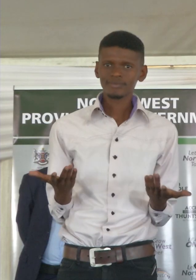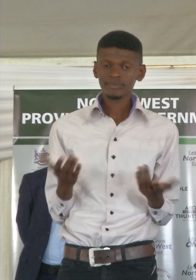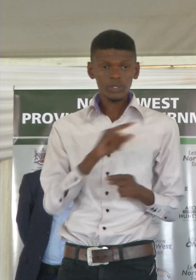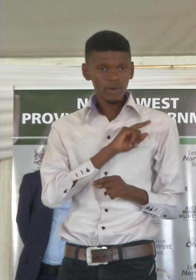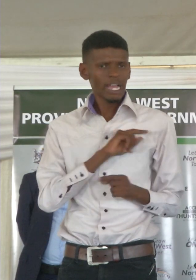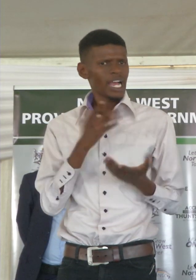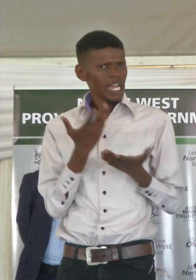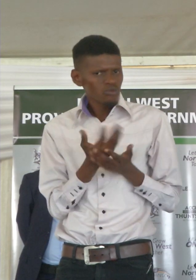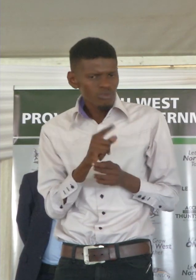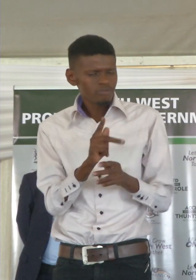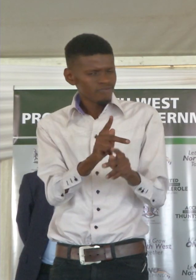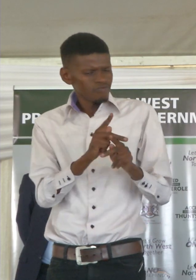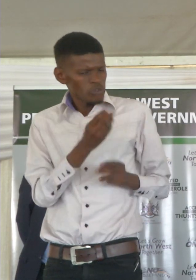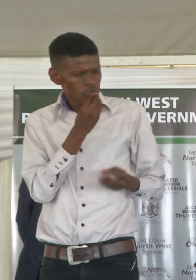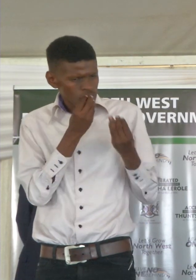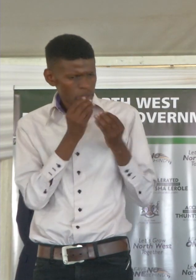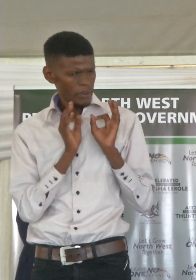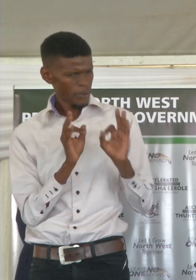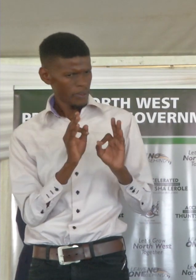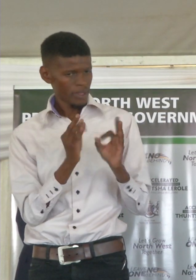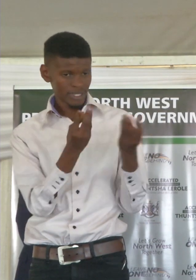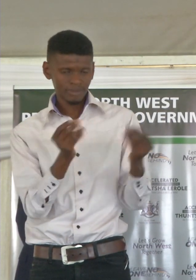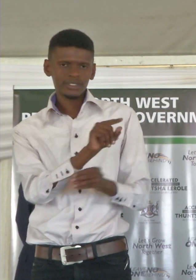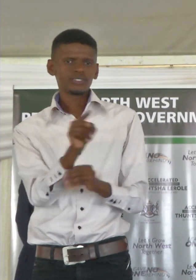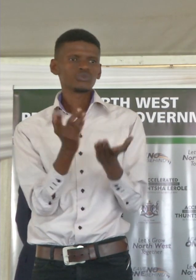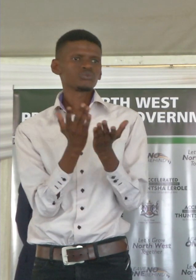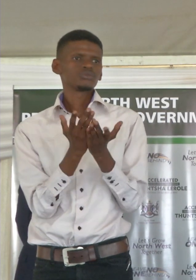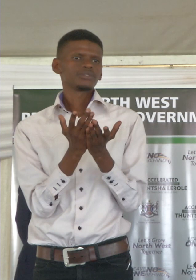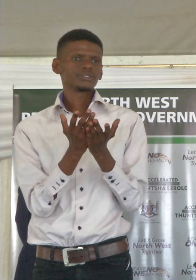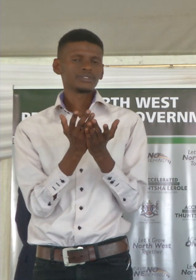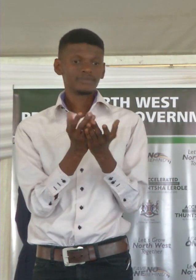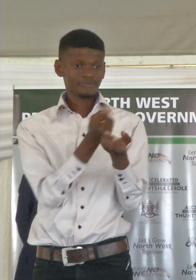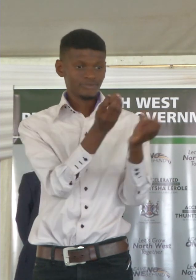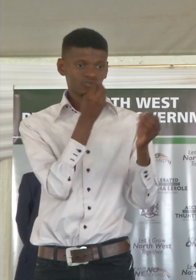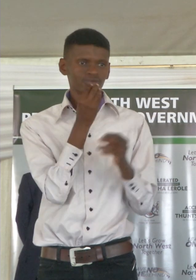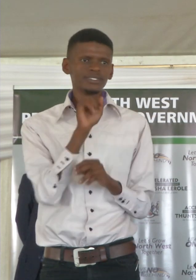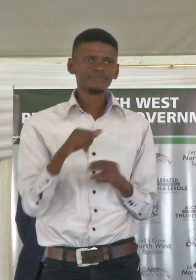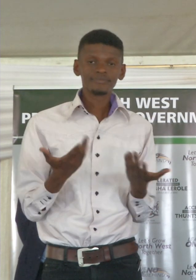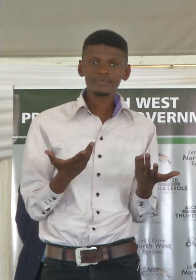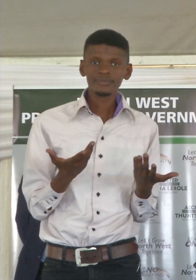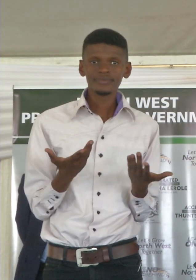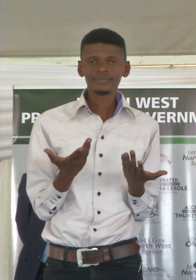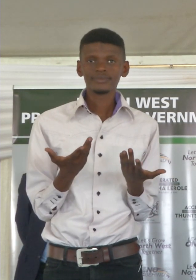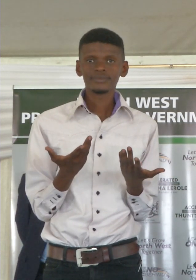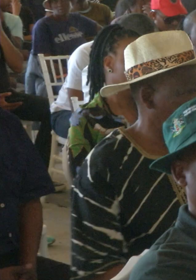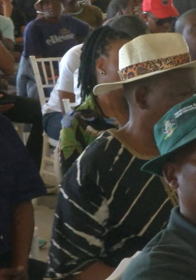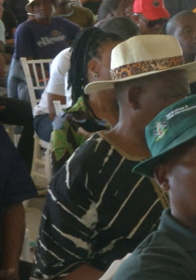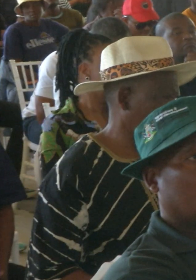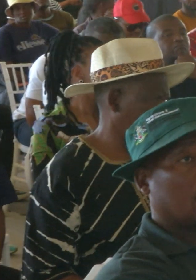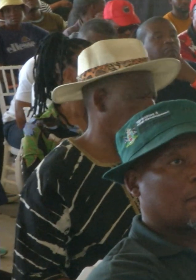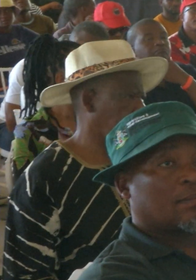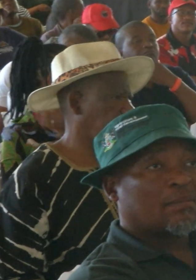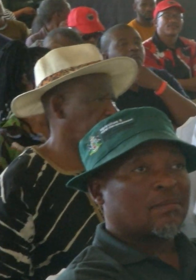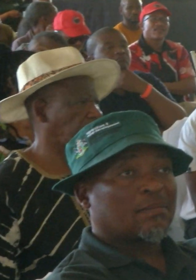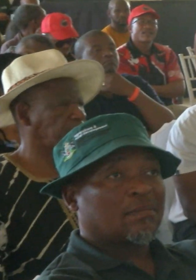Korba konor ba bae di jota ba na handakre za school feeding scheme. So, ndatele khaer